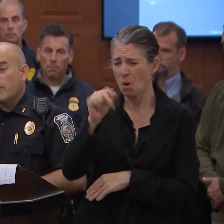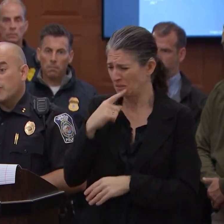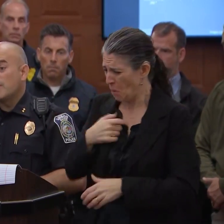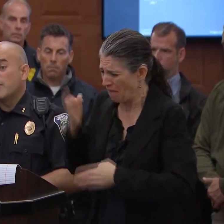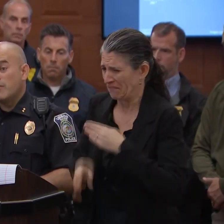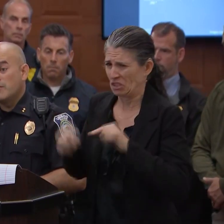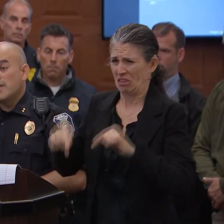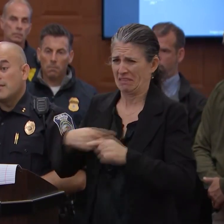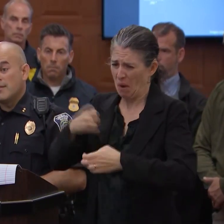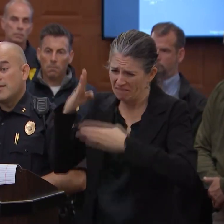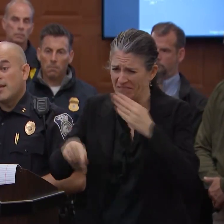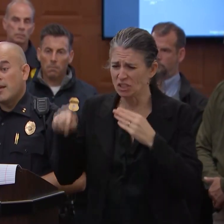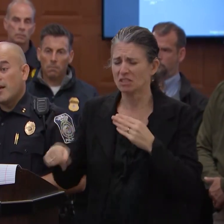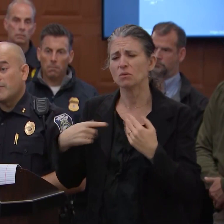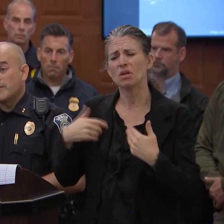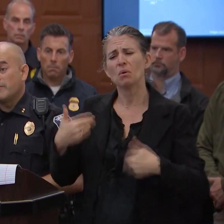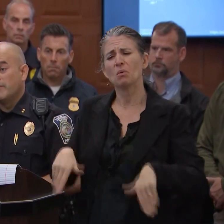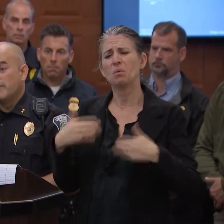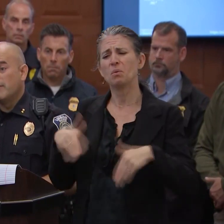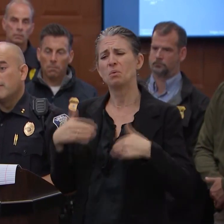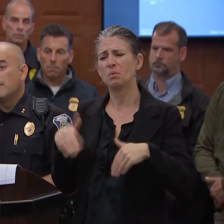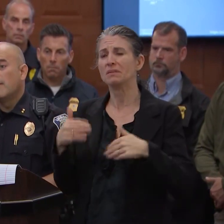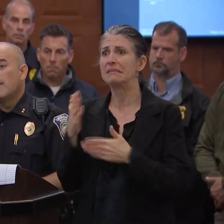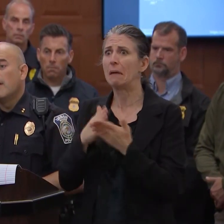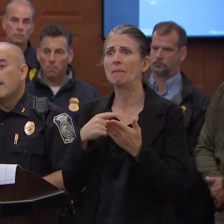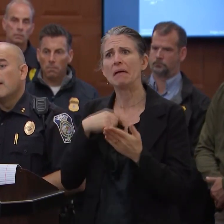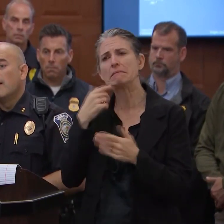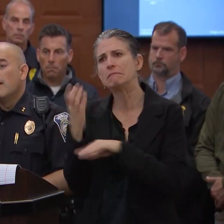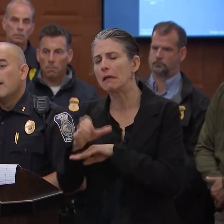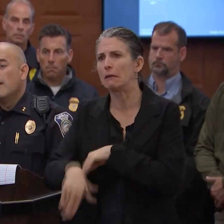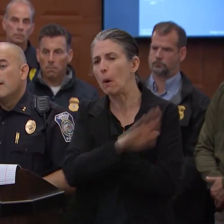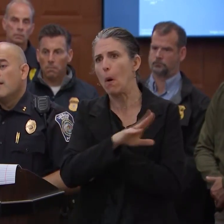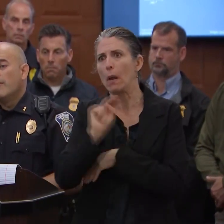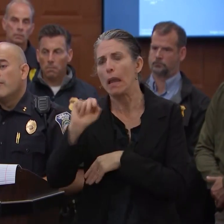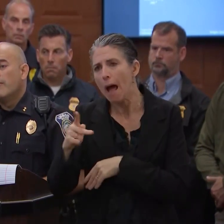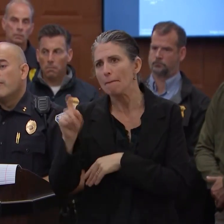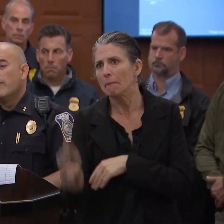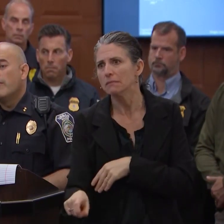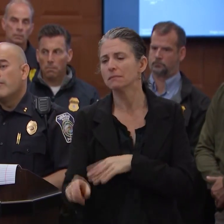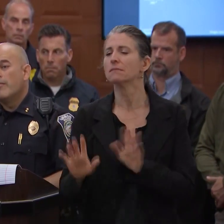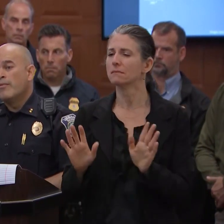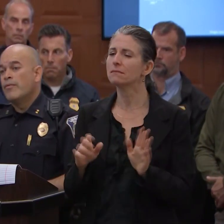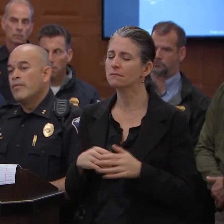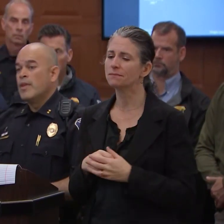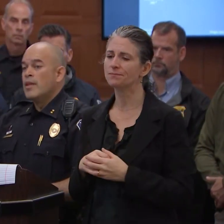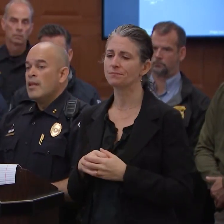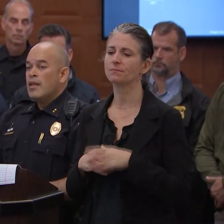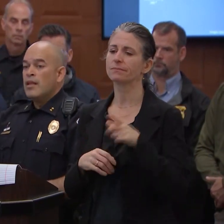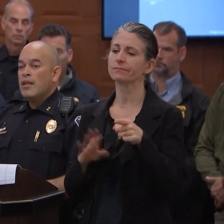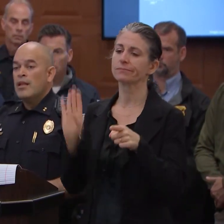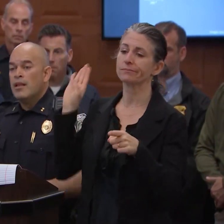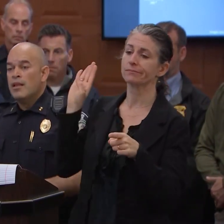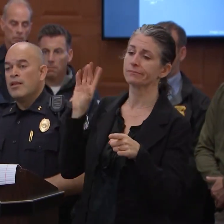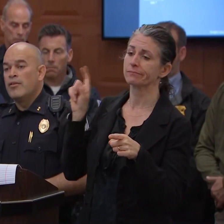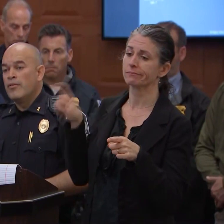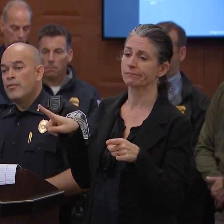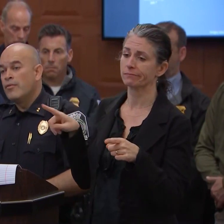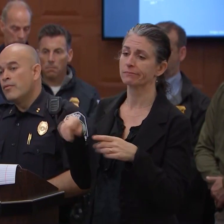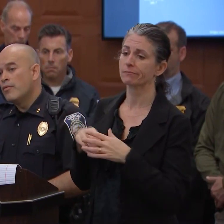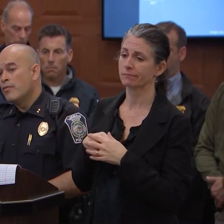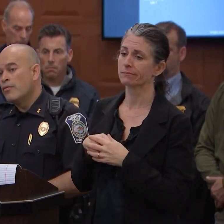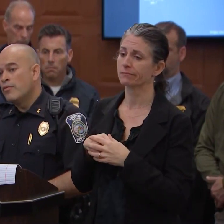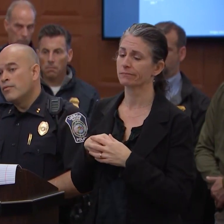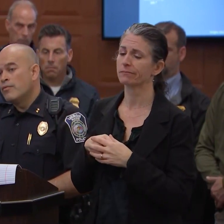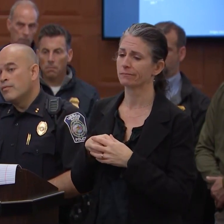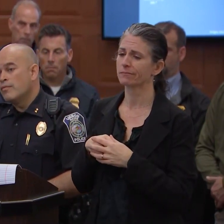much had to force them to go home and take a nap, so. Chief, could you describe the moment that your officers opened that door, that trailer?